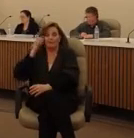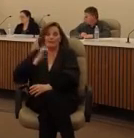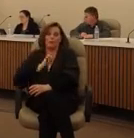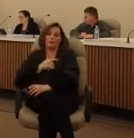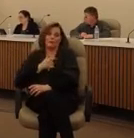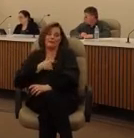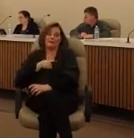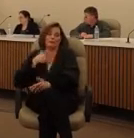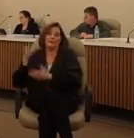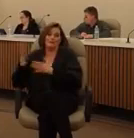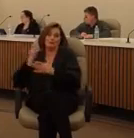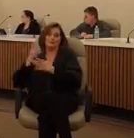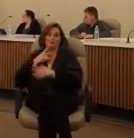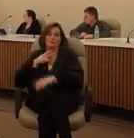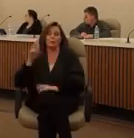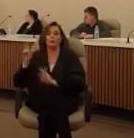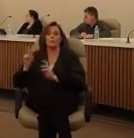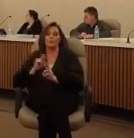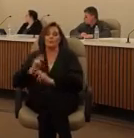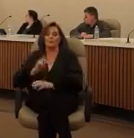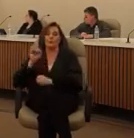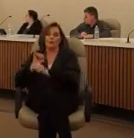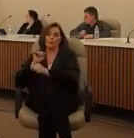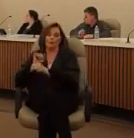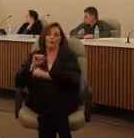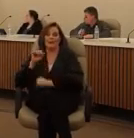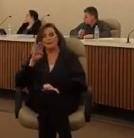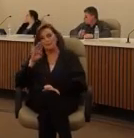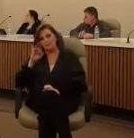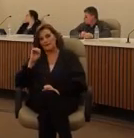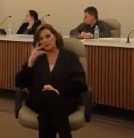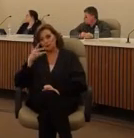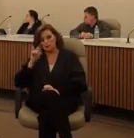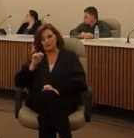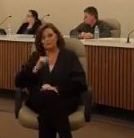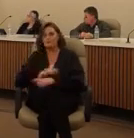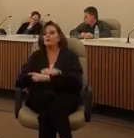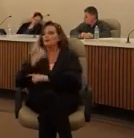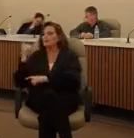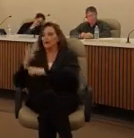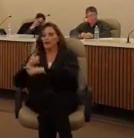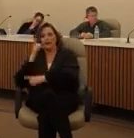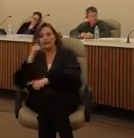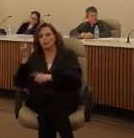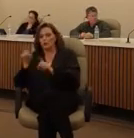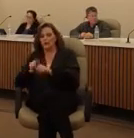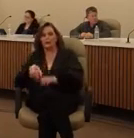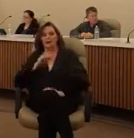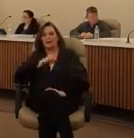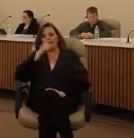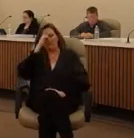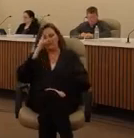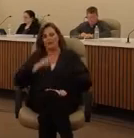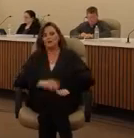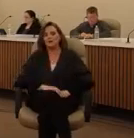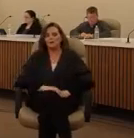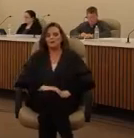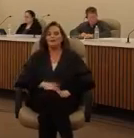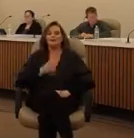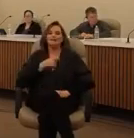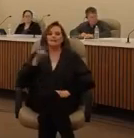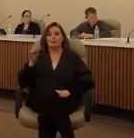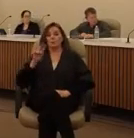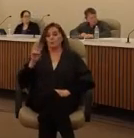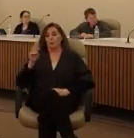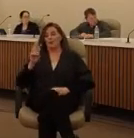that B shift. I agree. There's people coming home late at night. They're tired. They need to get gas, whatever. Yeah. I think it needs to be 2